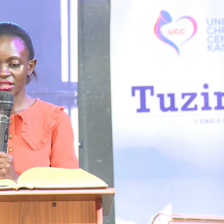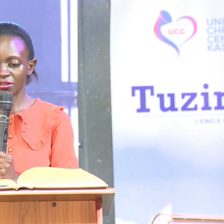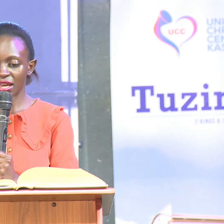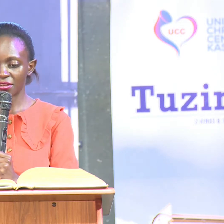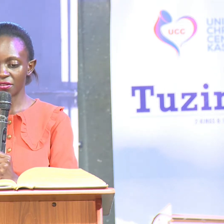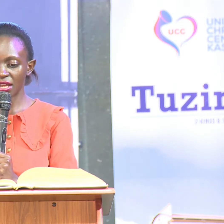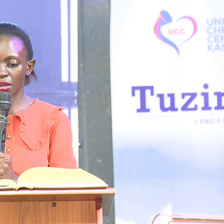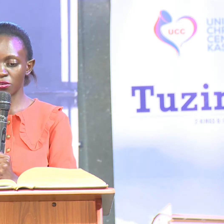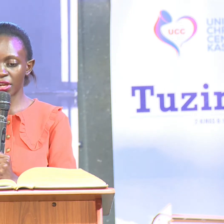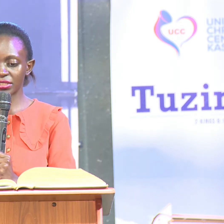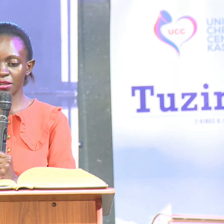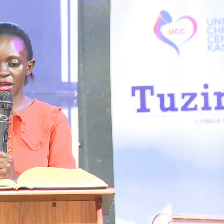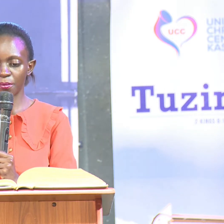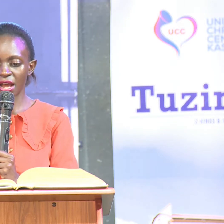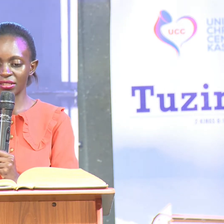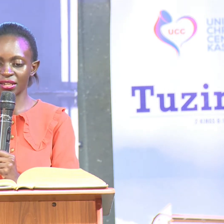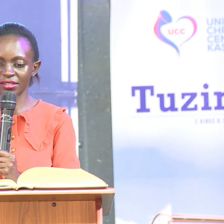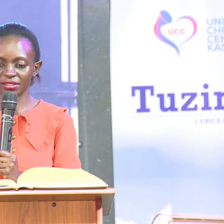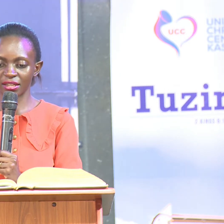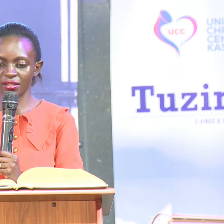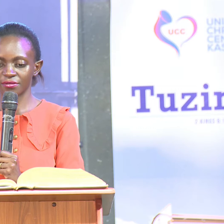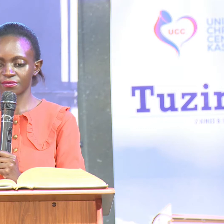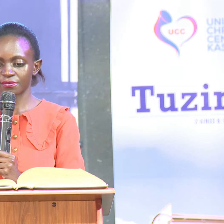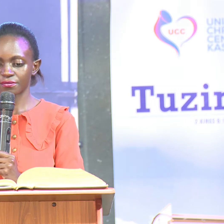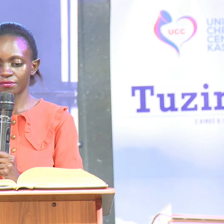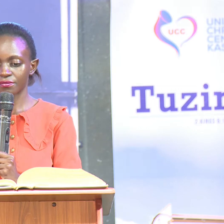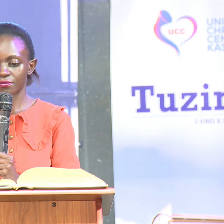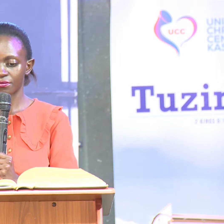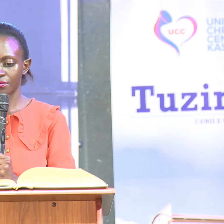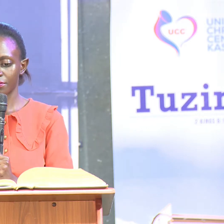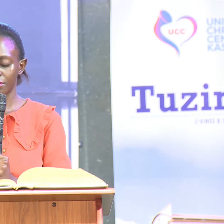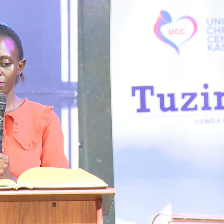has eternal life, and I will raise him up at the last day.